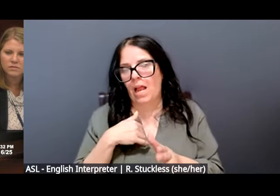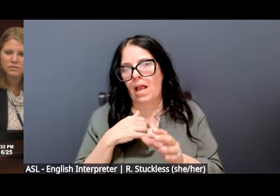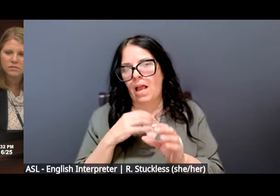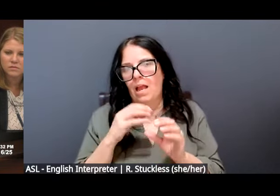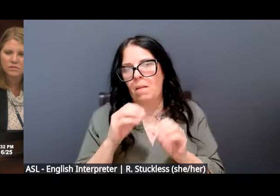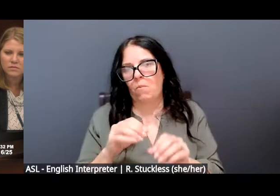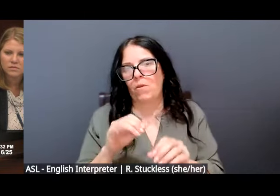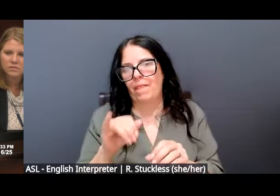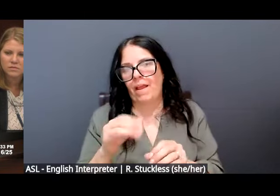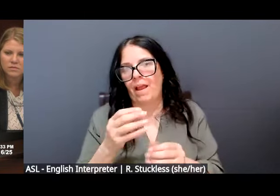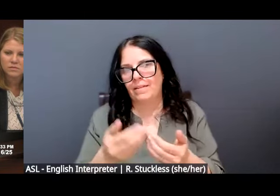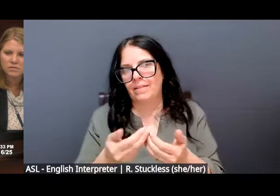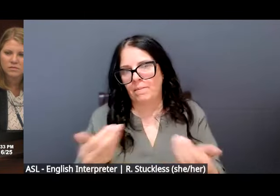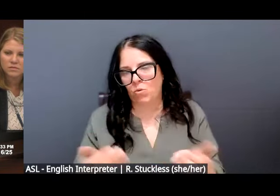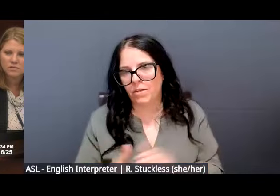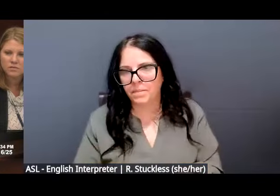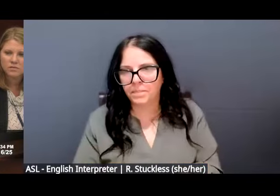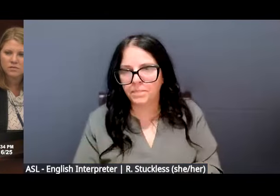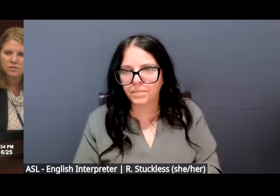separate.